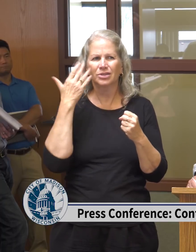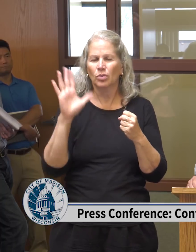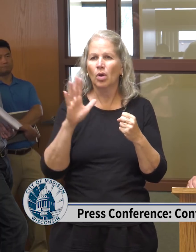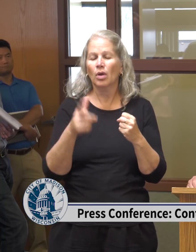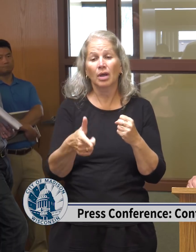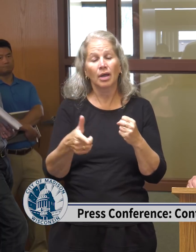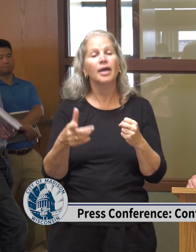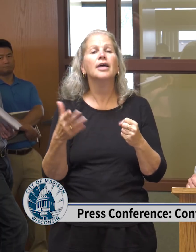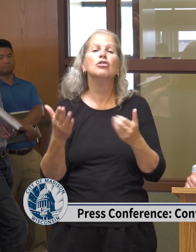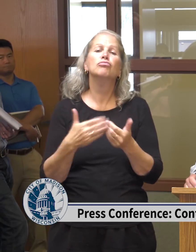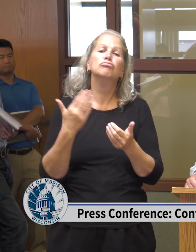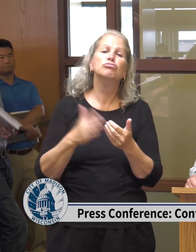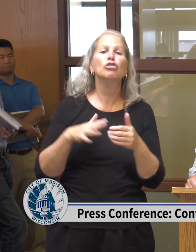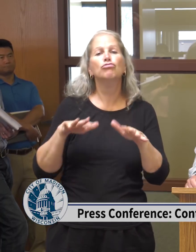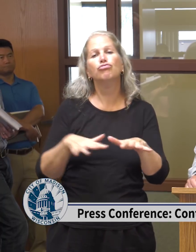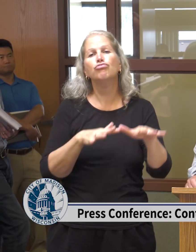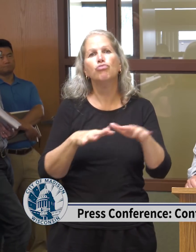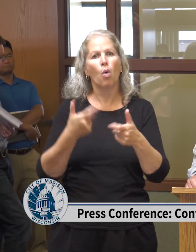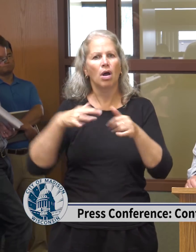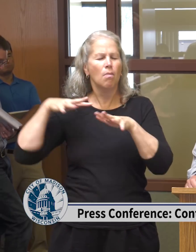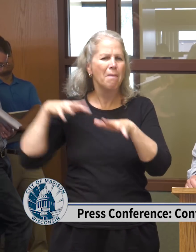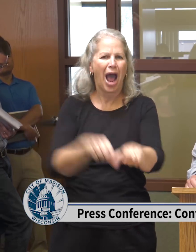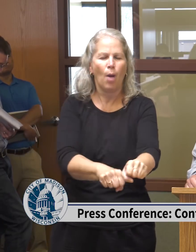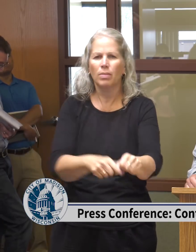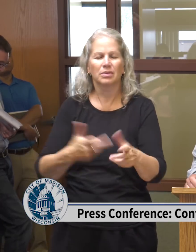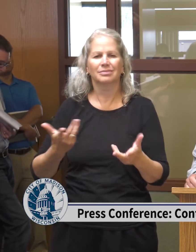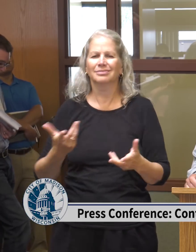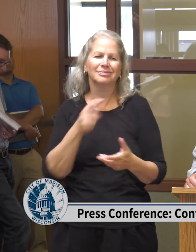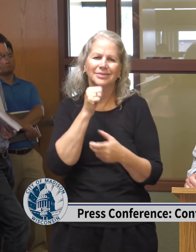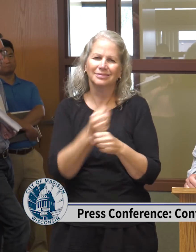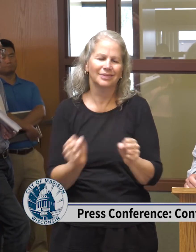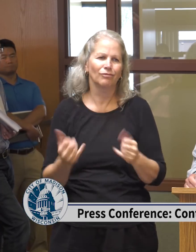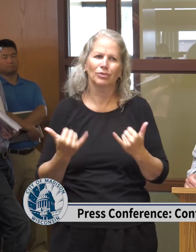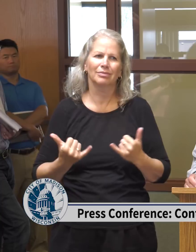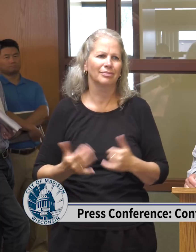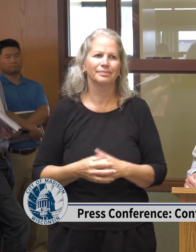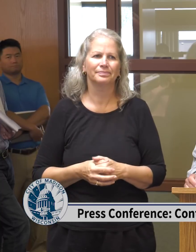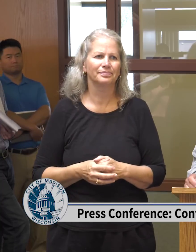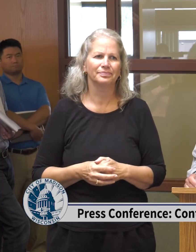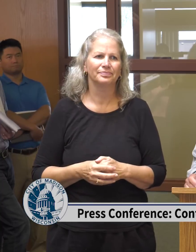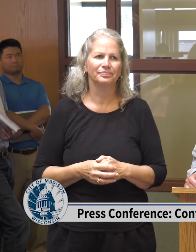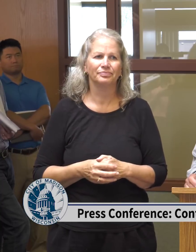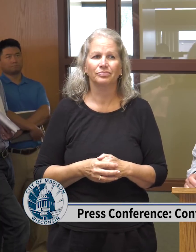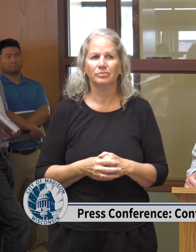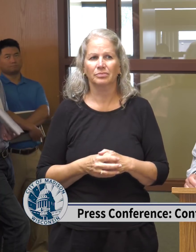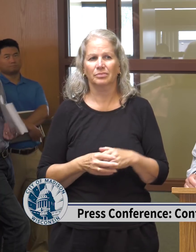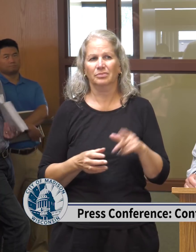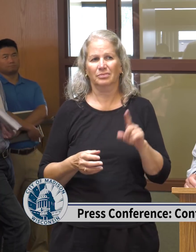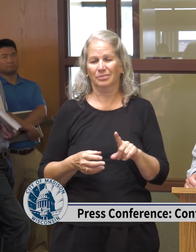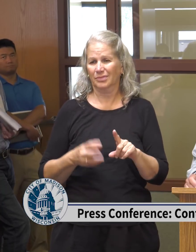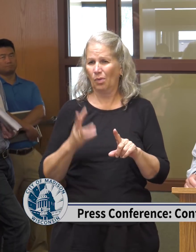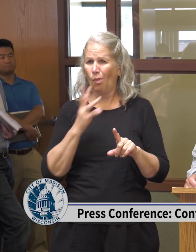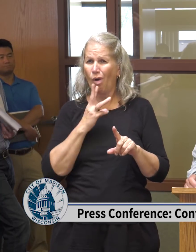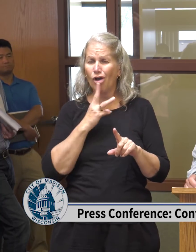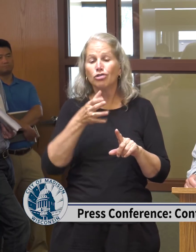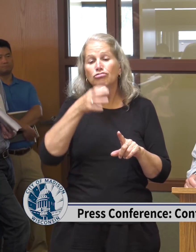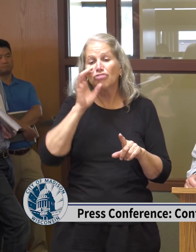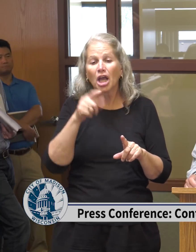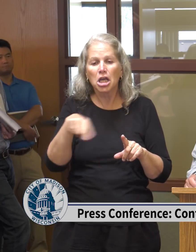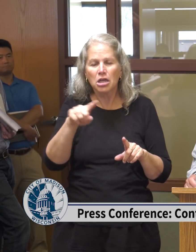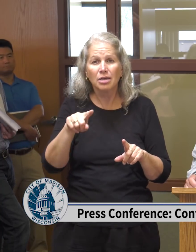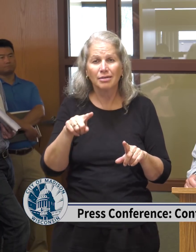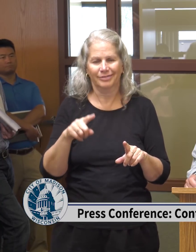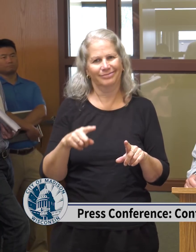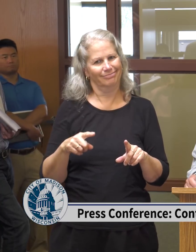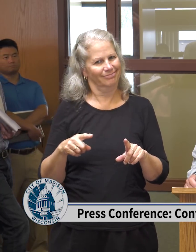or again, if you should ingest it, what's exactly in there. Big Top Events from Bree